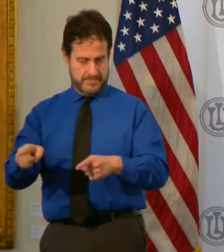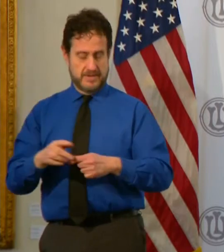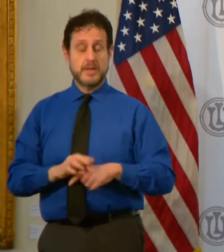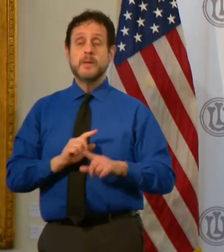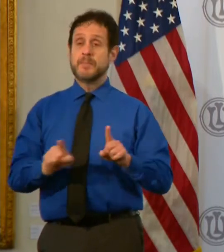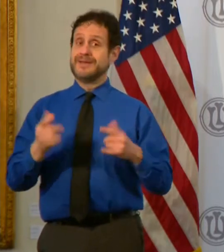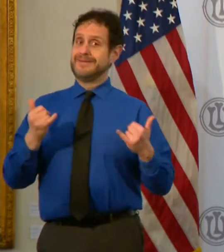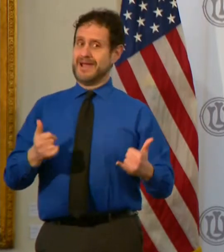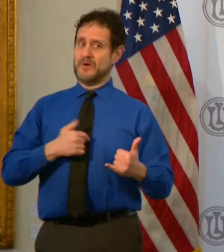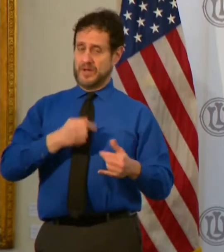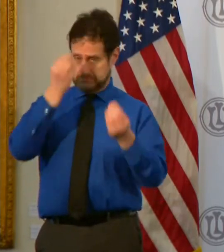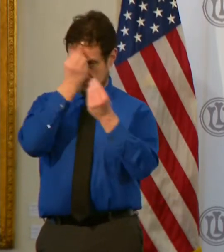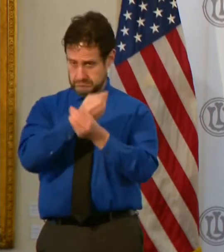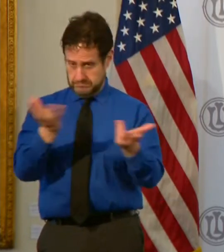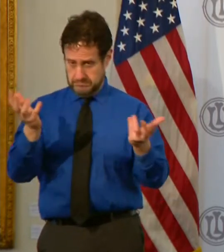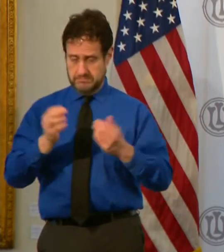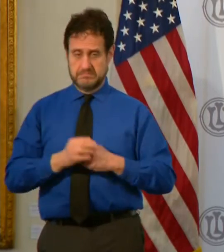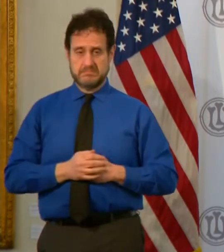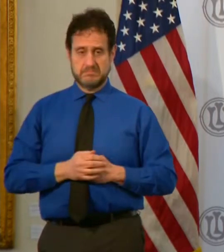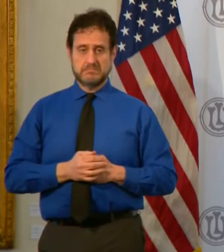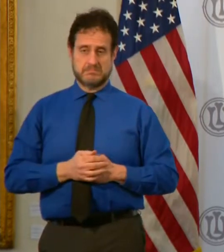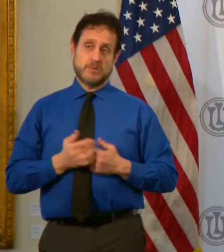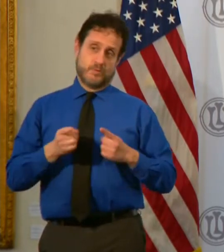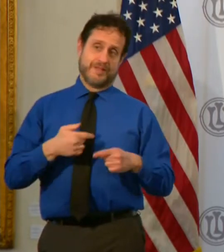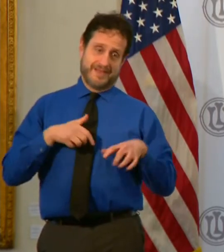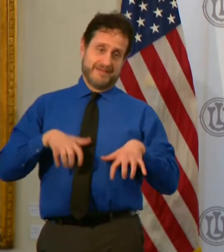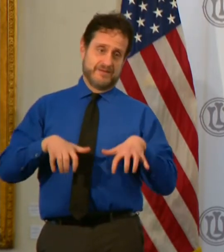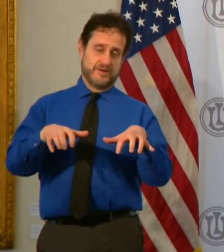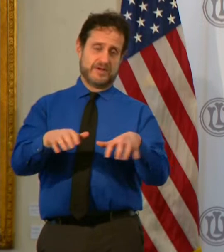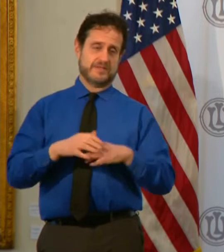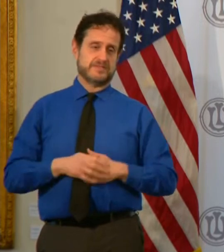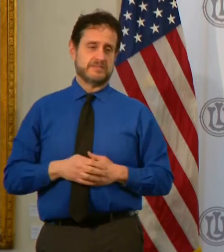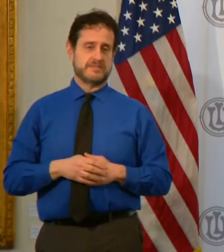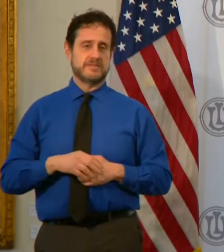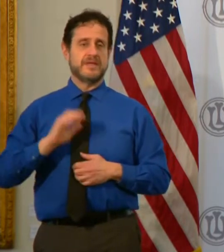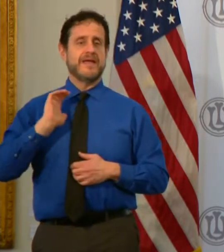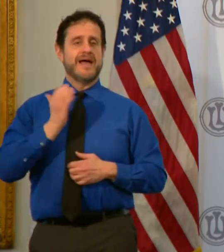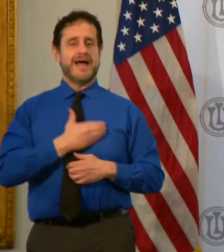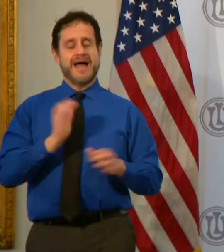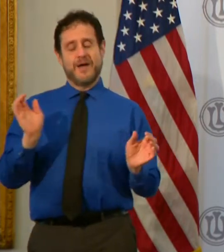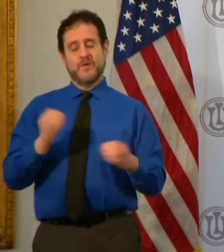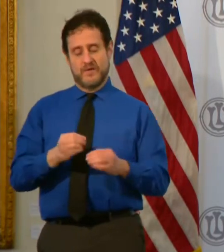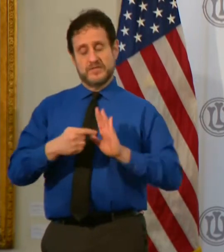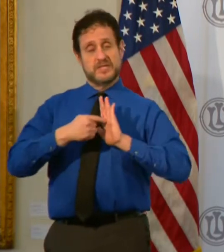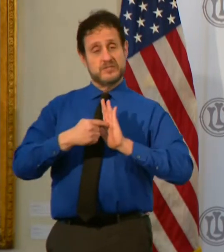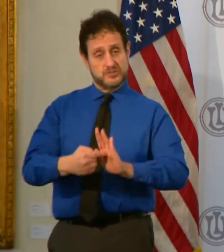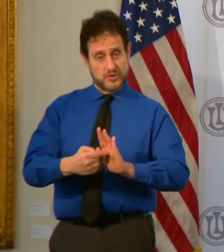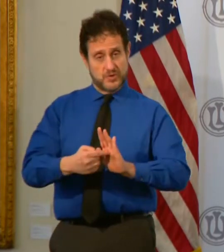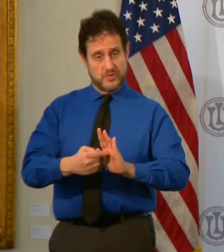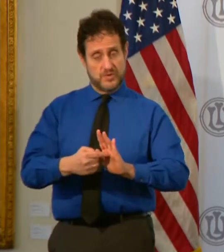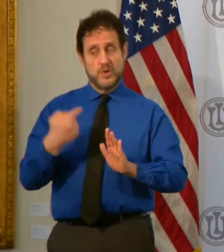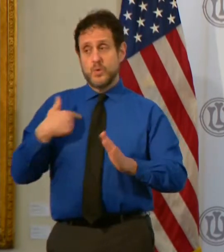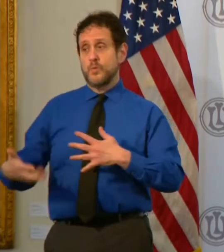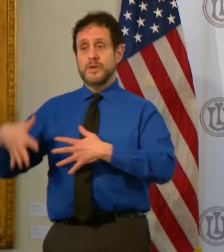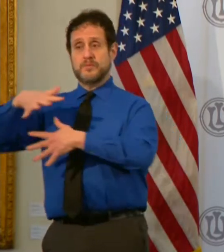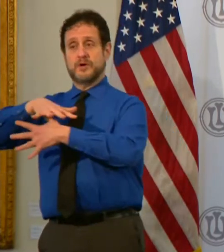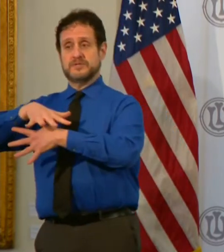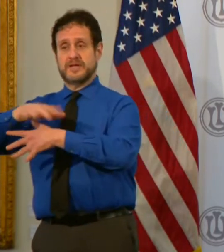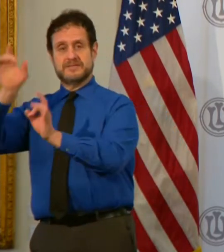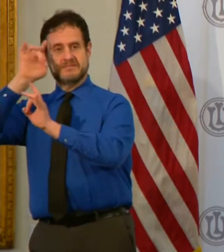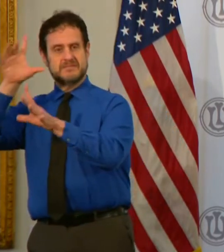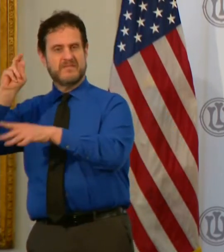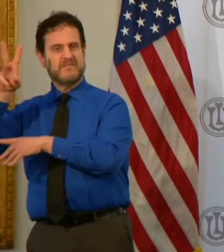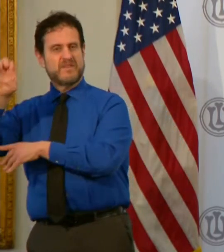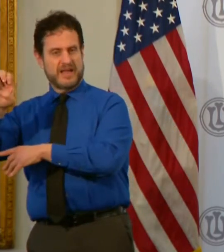will say, while I have an audience, is that our office, as demonstrated by today, we prioritize violent crimes in our